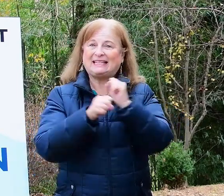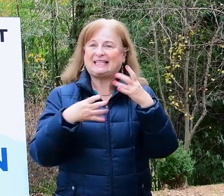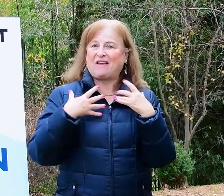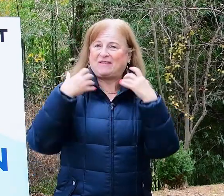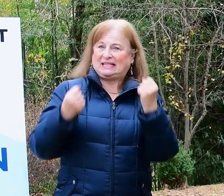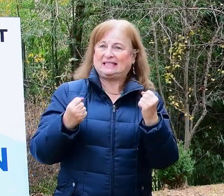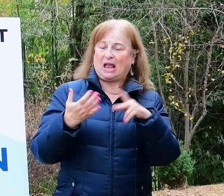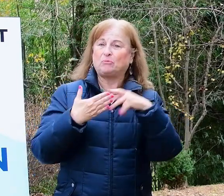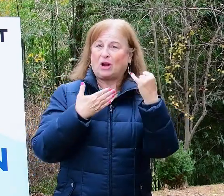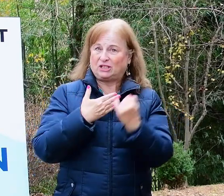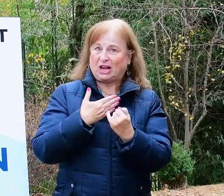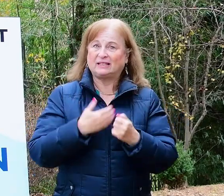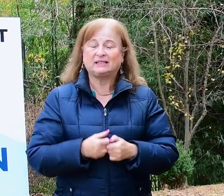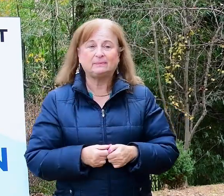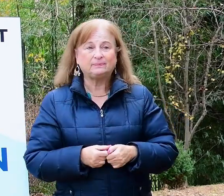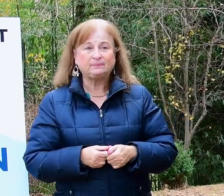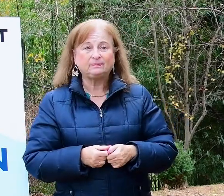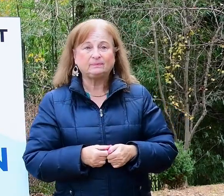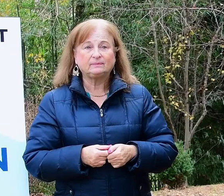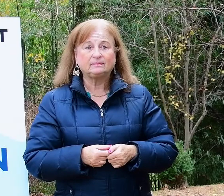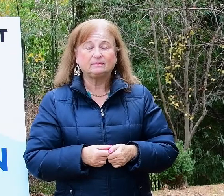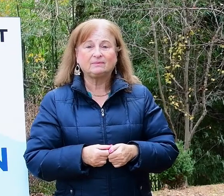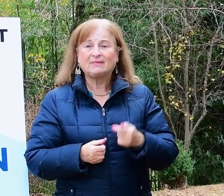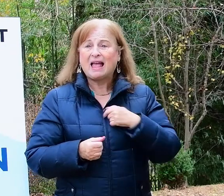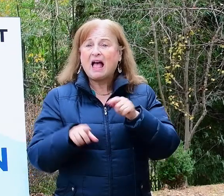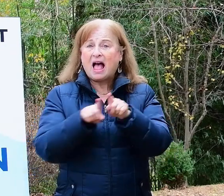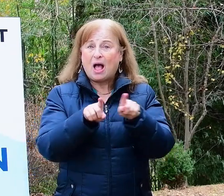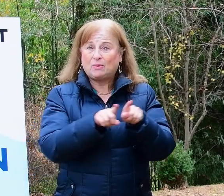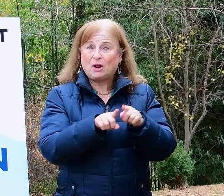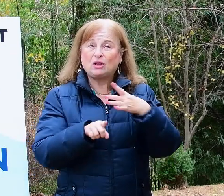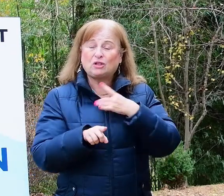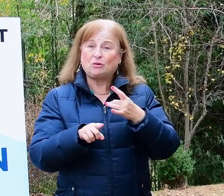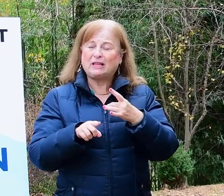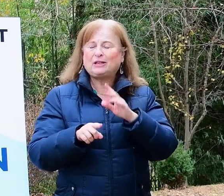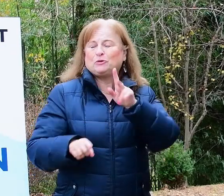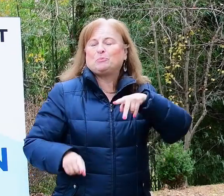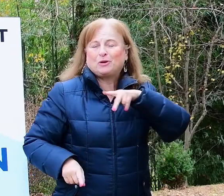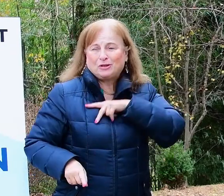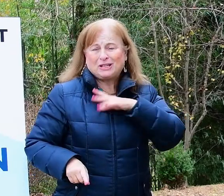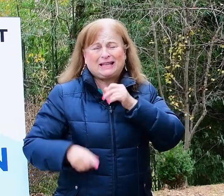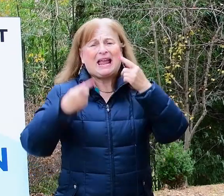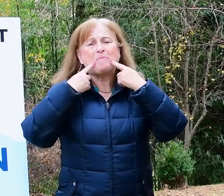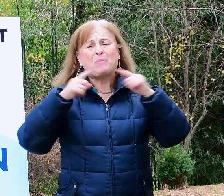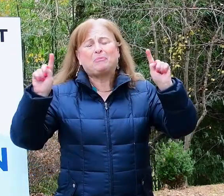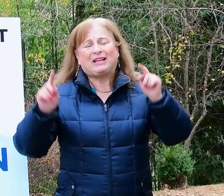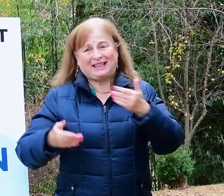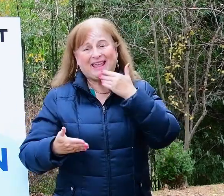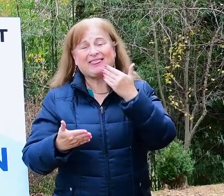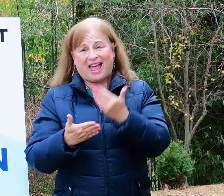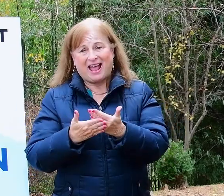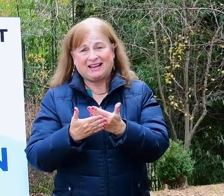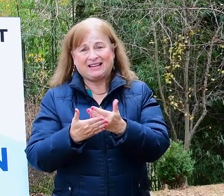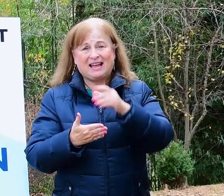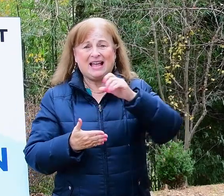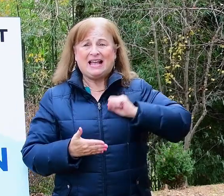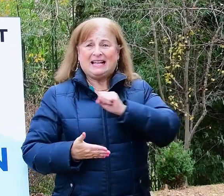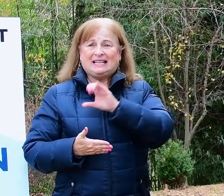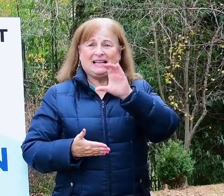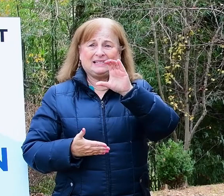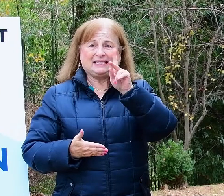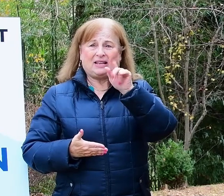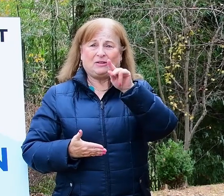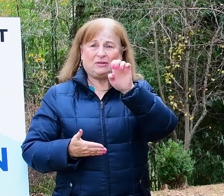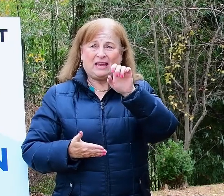Sound projects. I would also like to personally and publicly thank Senator Katie